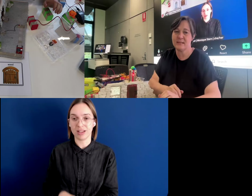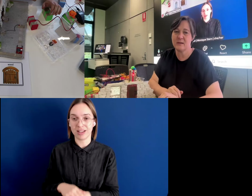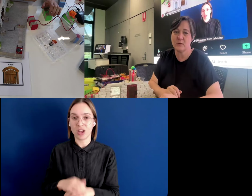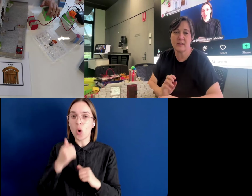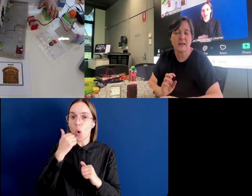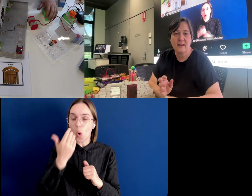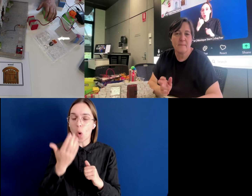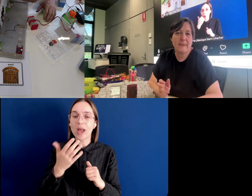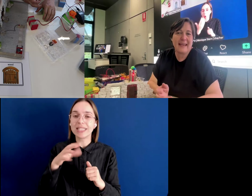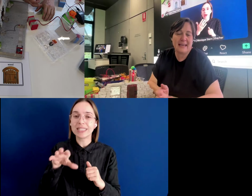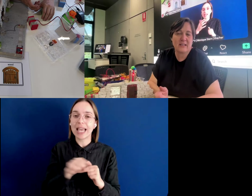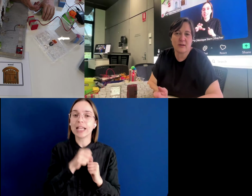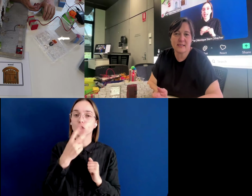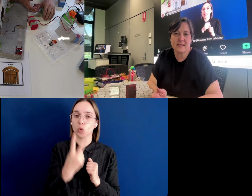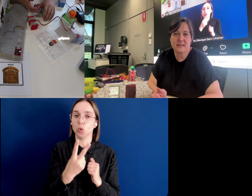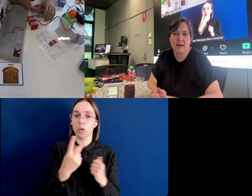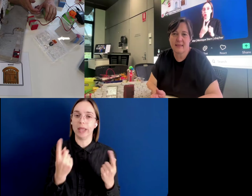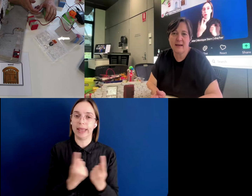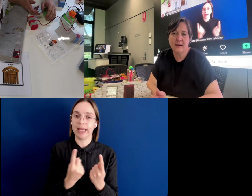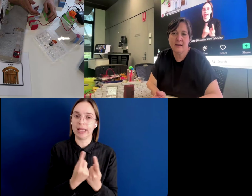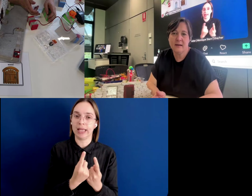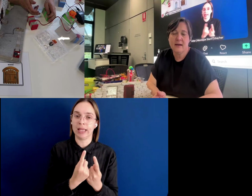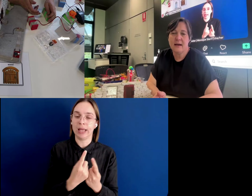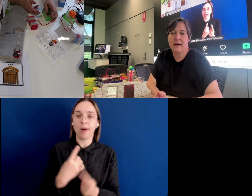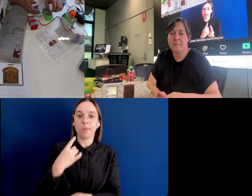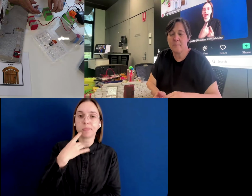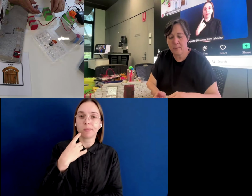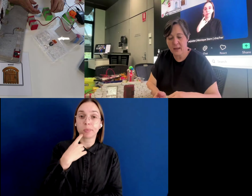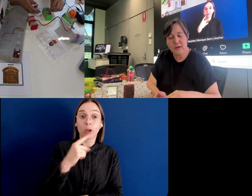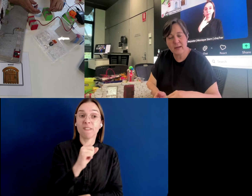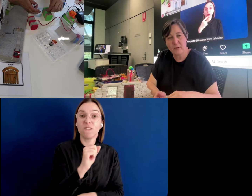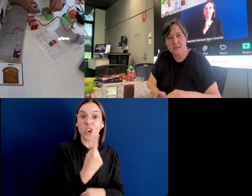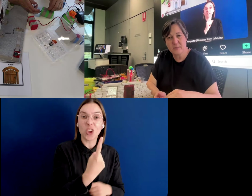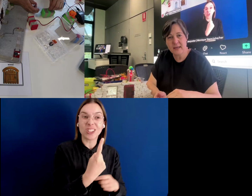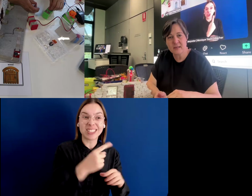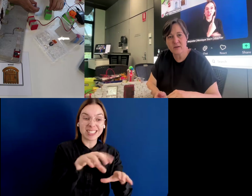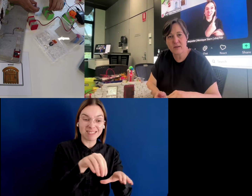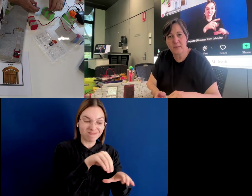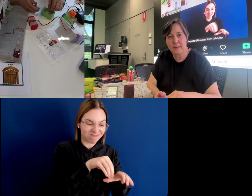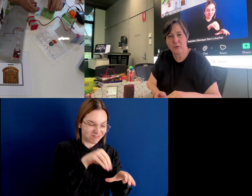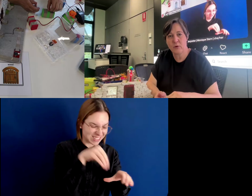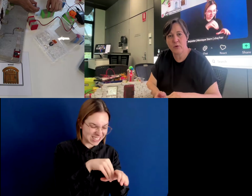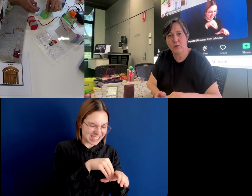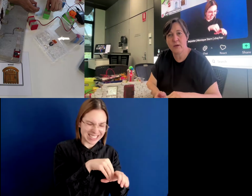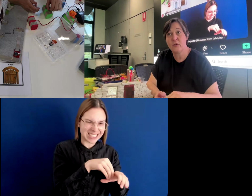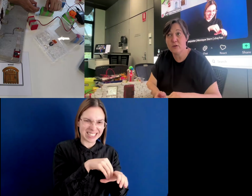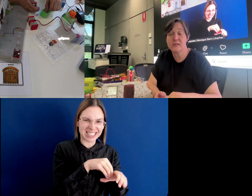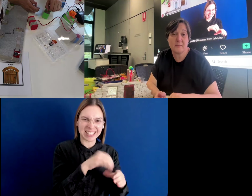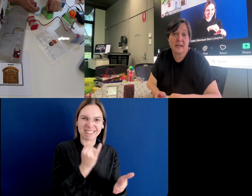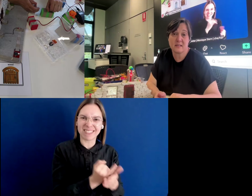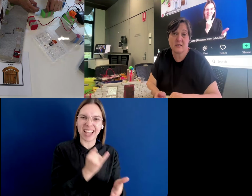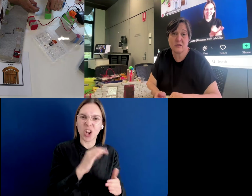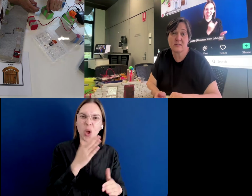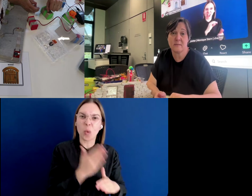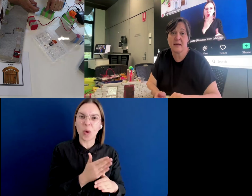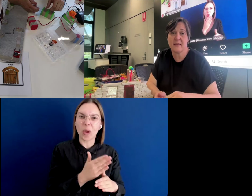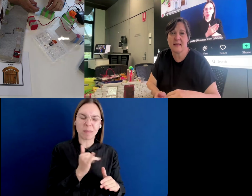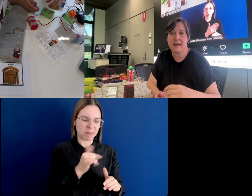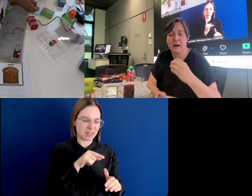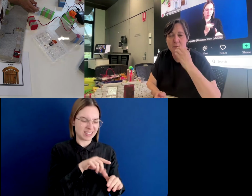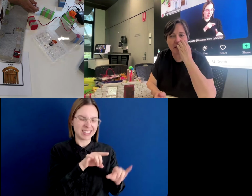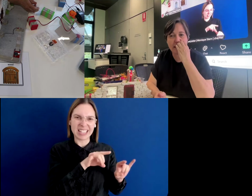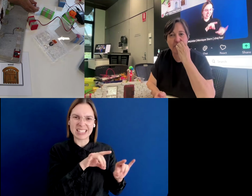case the first one didn't work. Electronics is like that. But I really wanted to make it so that people who can use them get to use